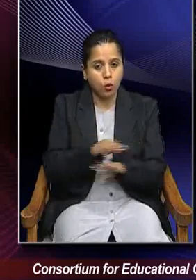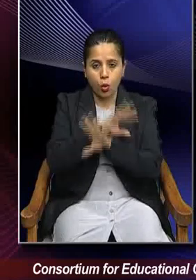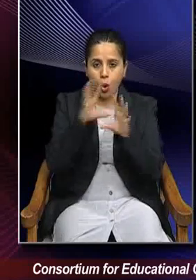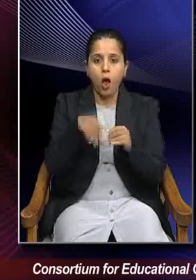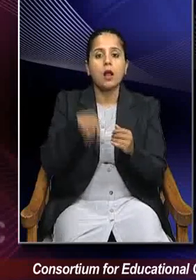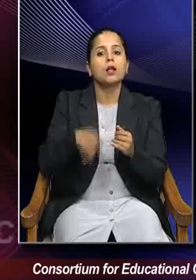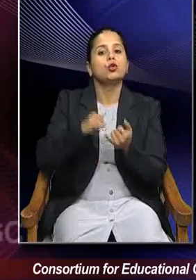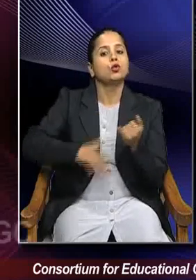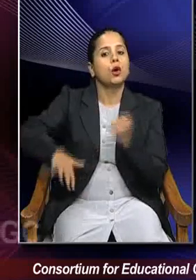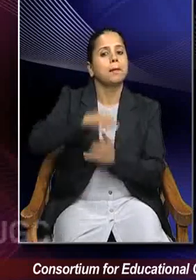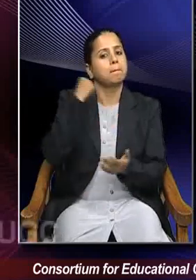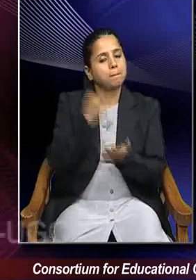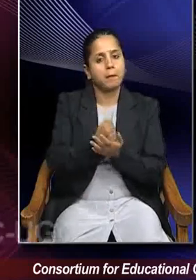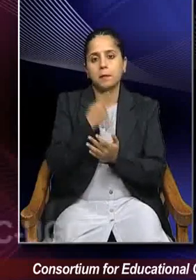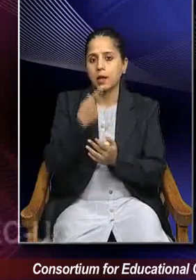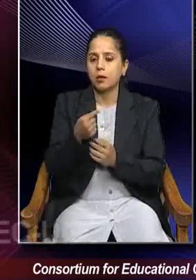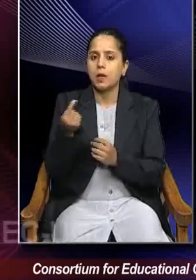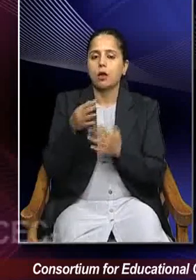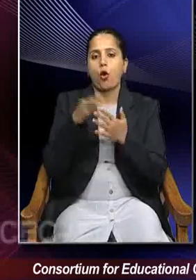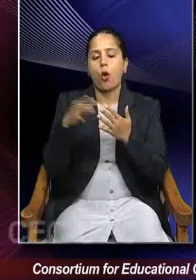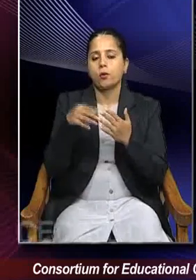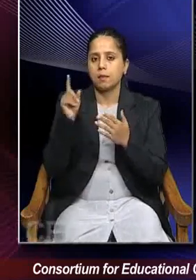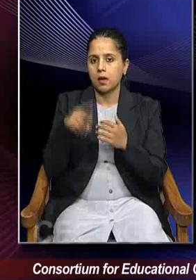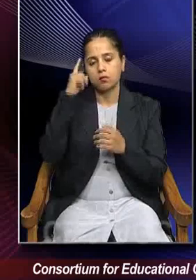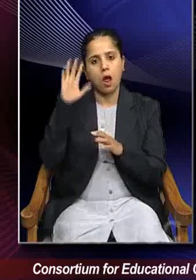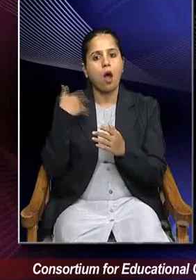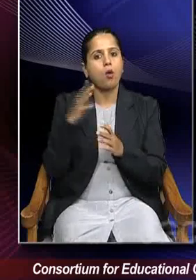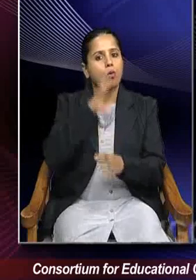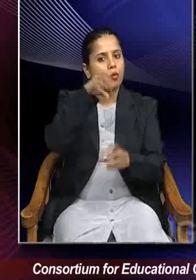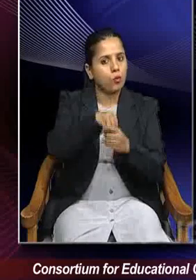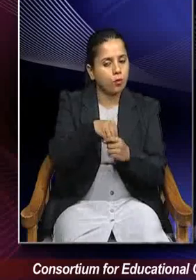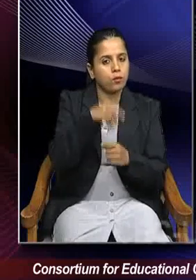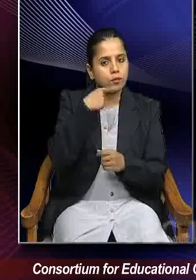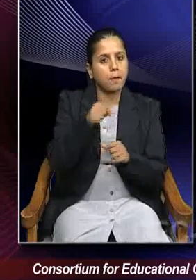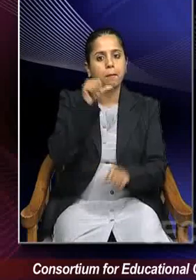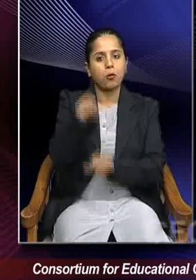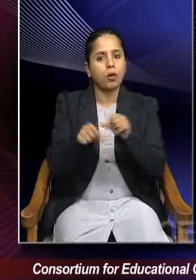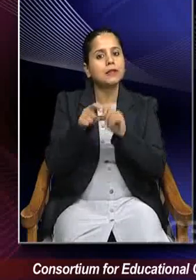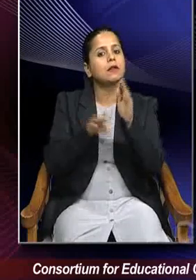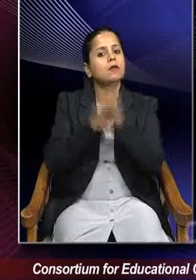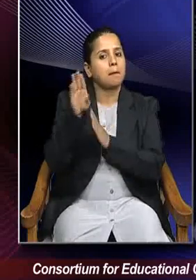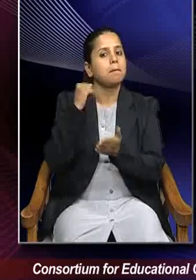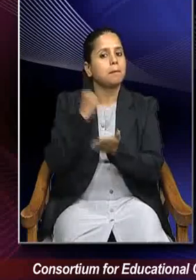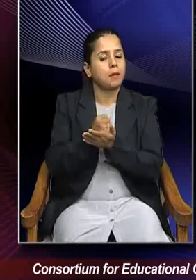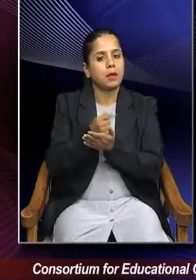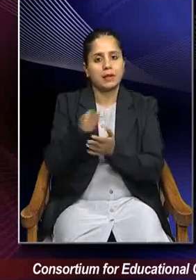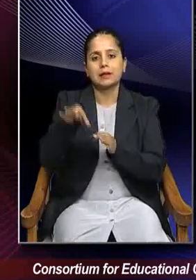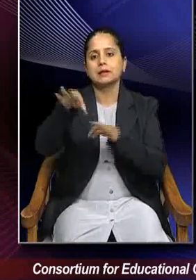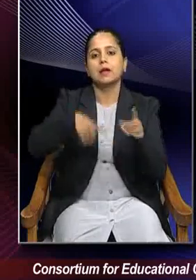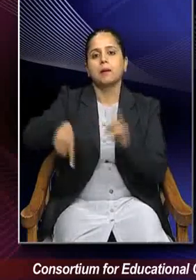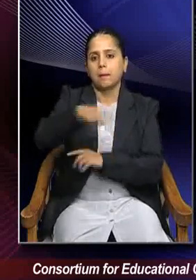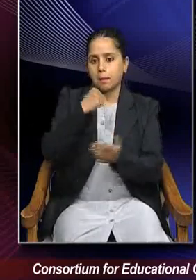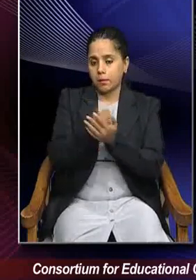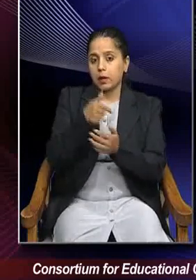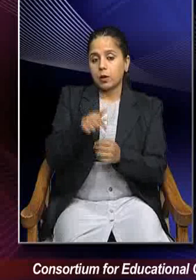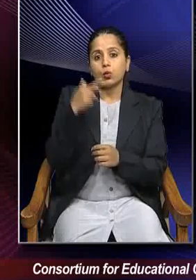society must find some option to contribute to the process of development in these cities. And that